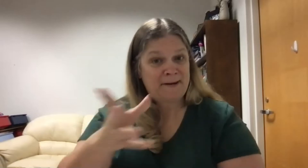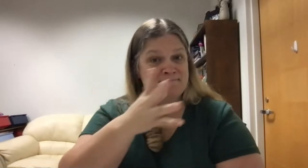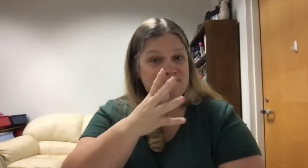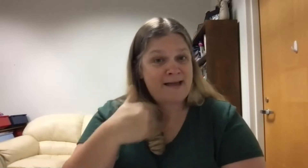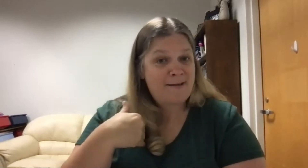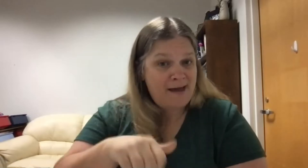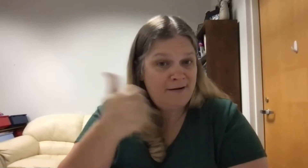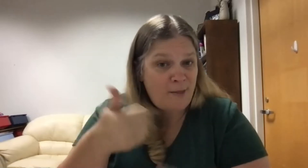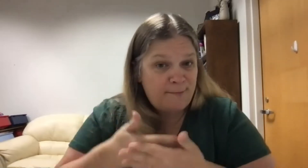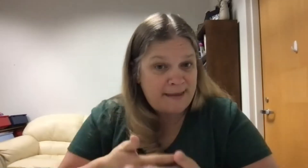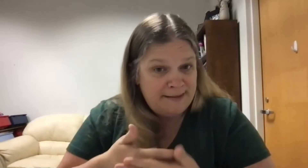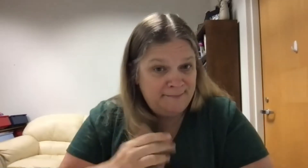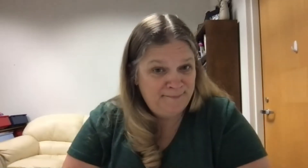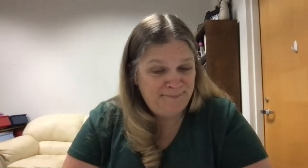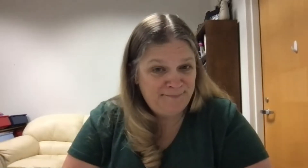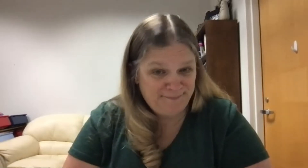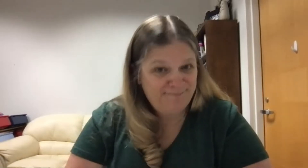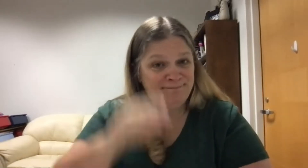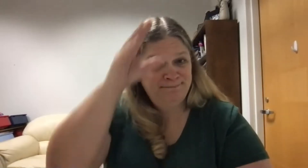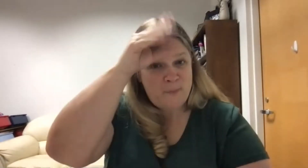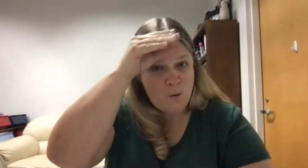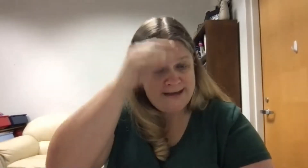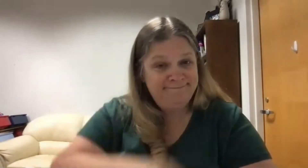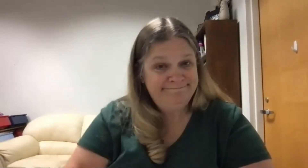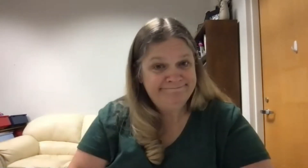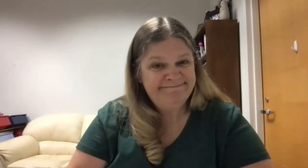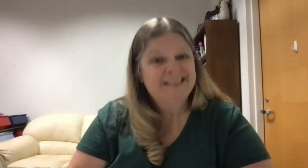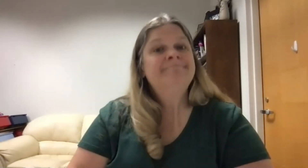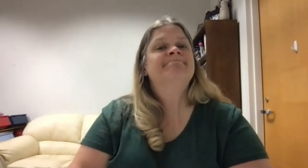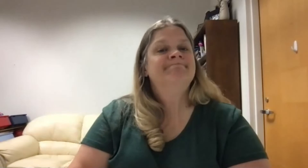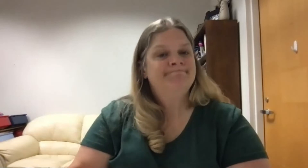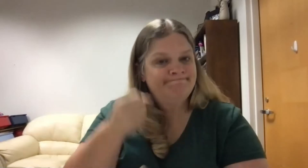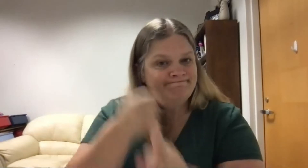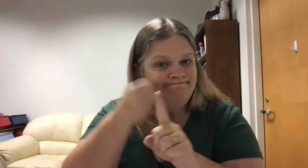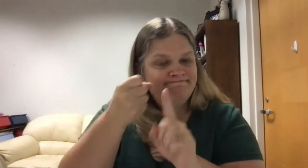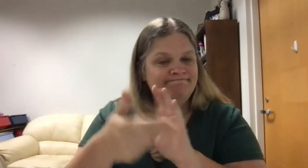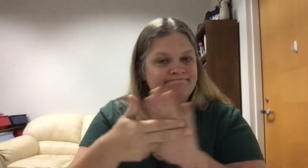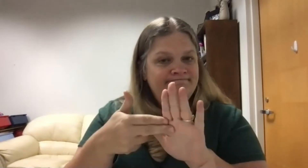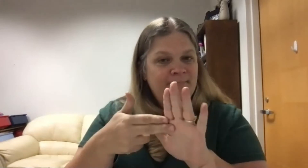And in the meantime, the mother had another baby. It was a boy,